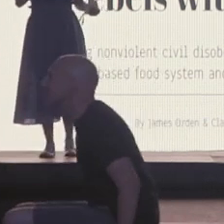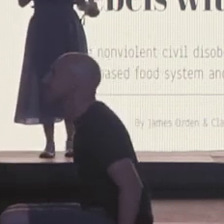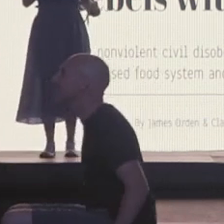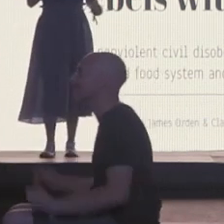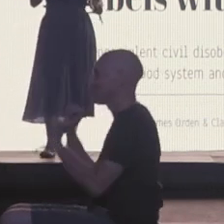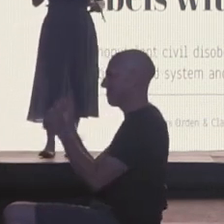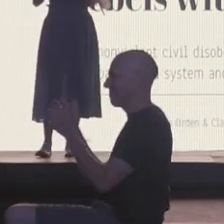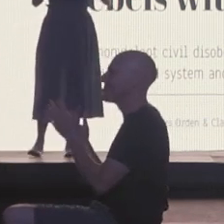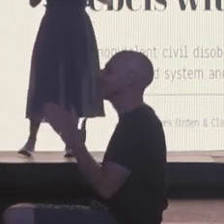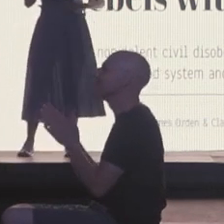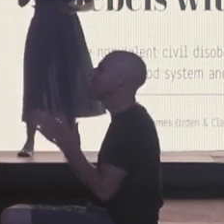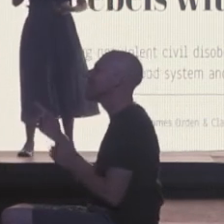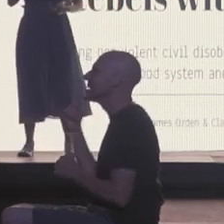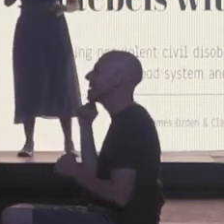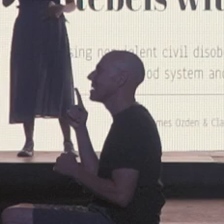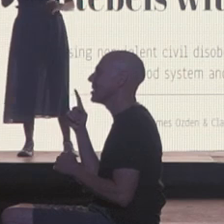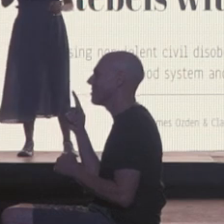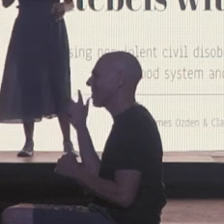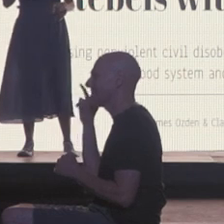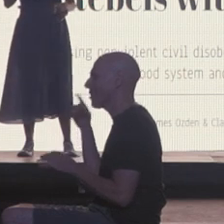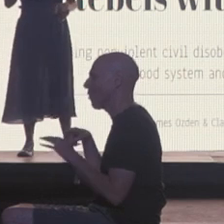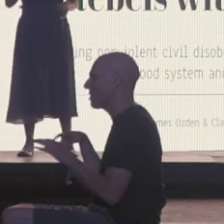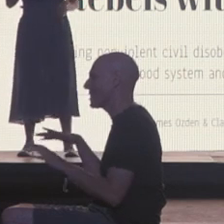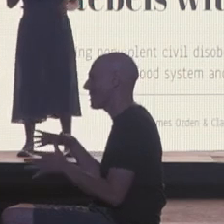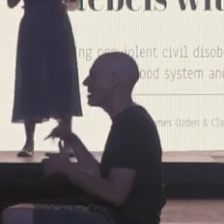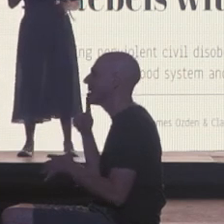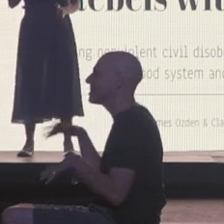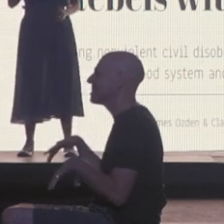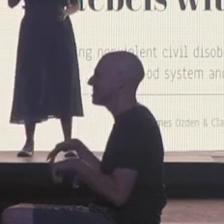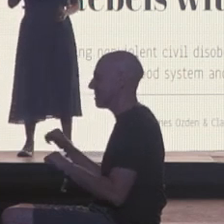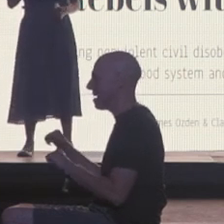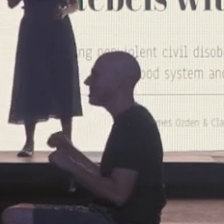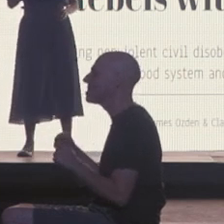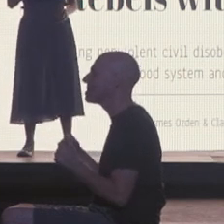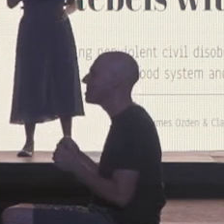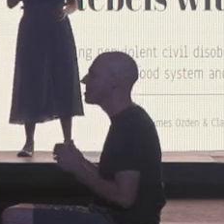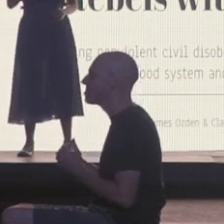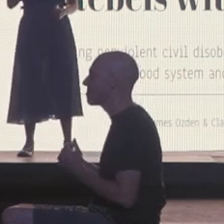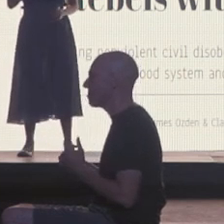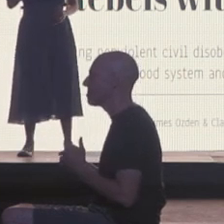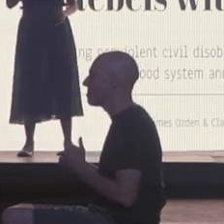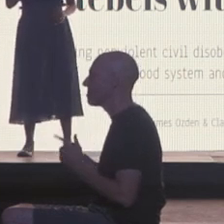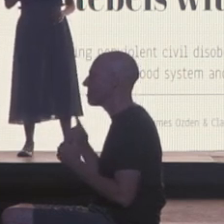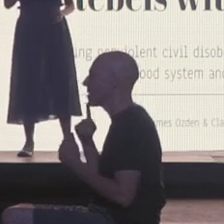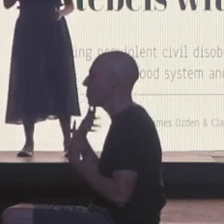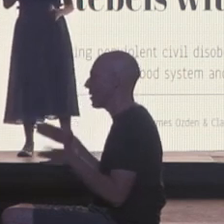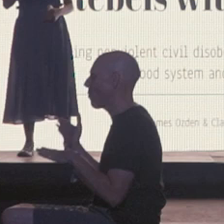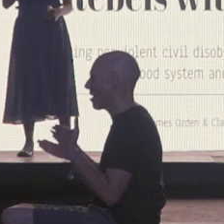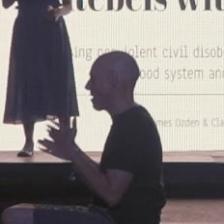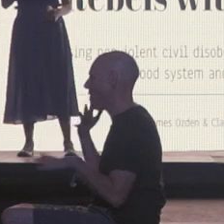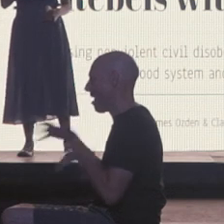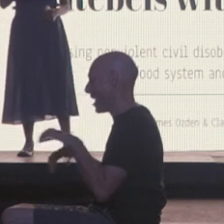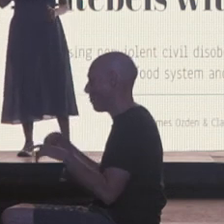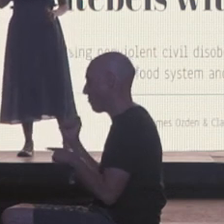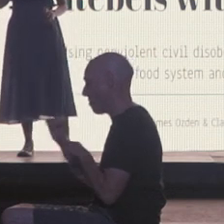now. So just to introduce myself, my name's Claudia. I've been a volunteer with Animal Rebellion for about a year and a half, and I